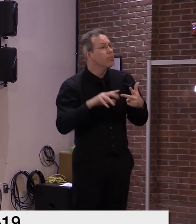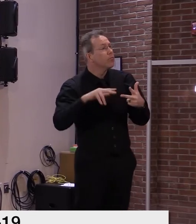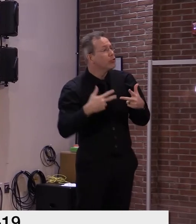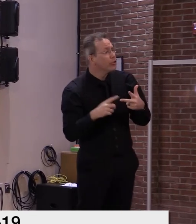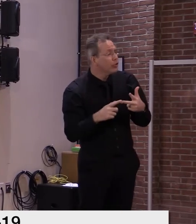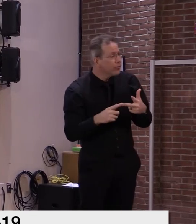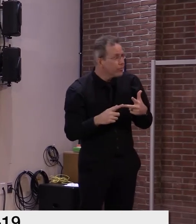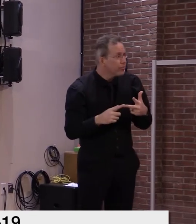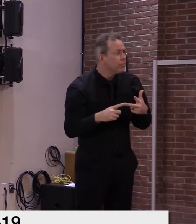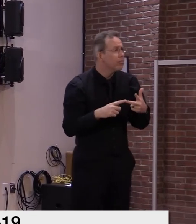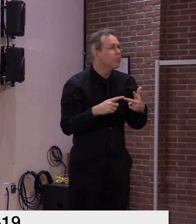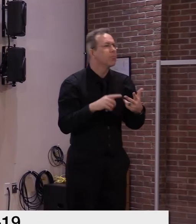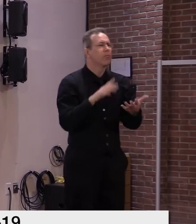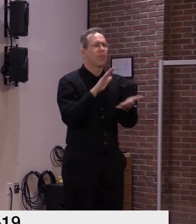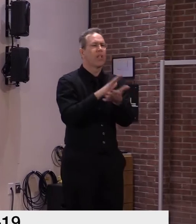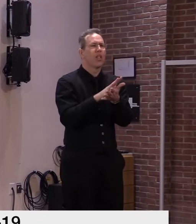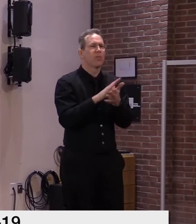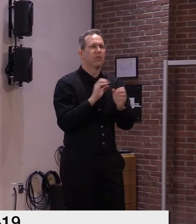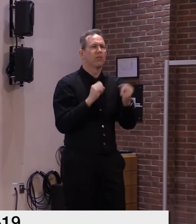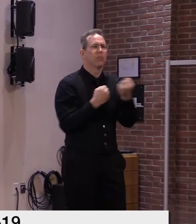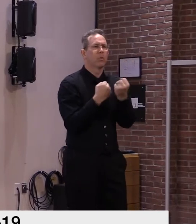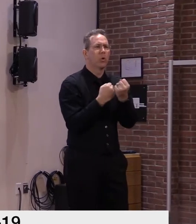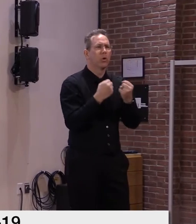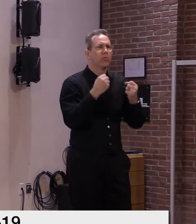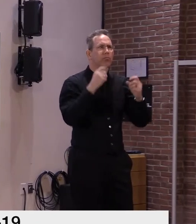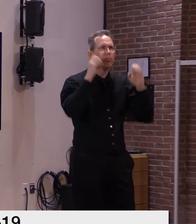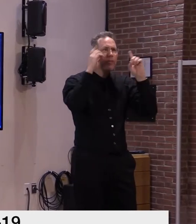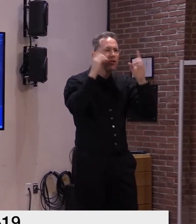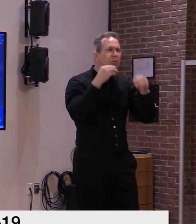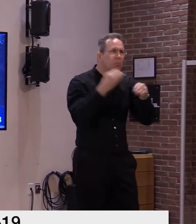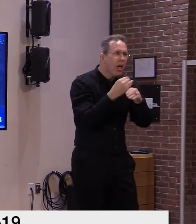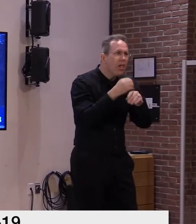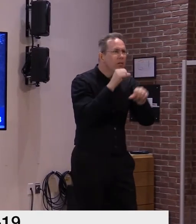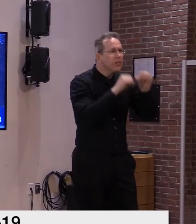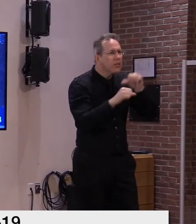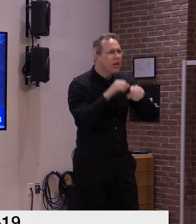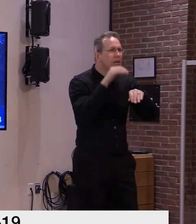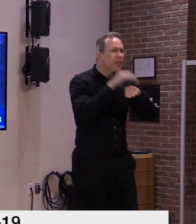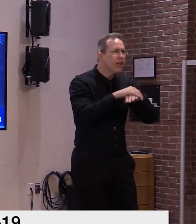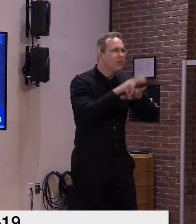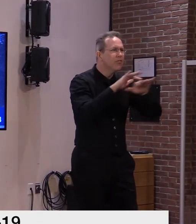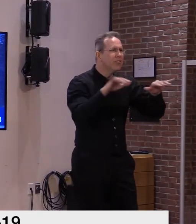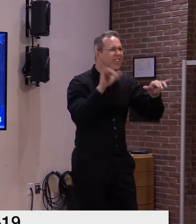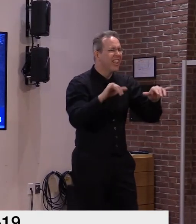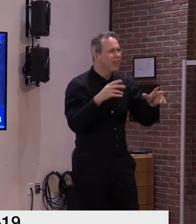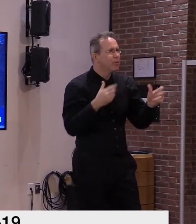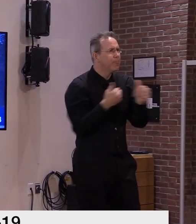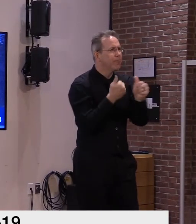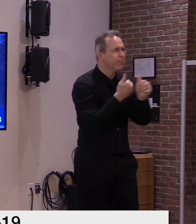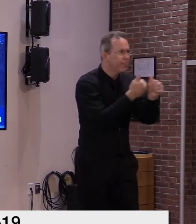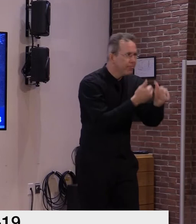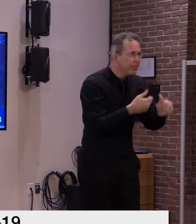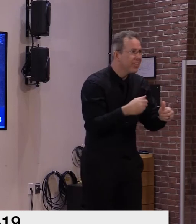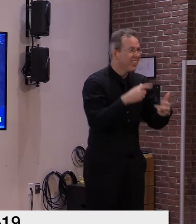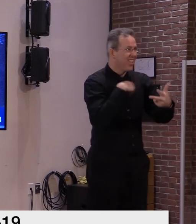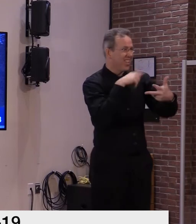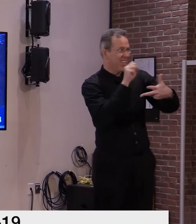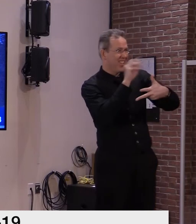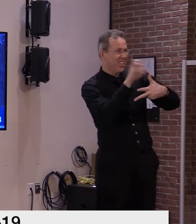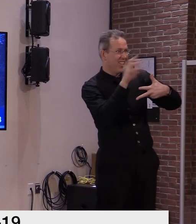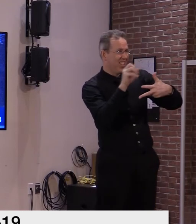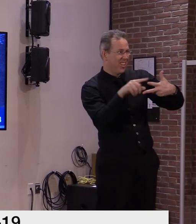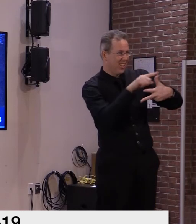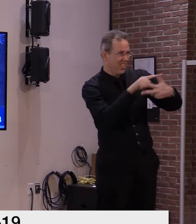is academics, the core of it. But the point, you know, I'll make with those domains is we see them as sort of all being equal. We want schools